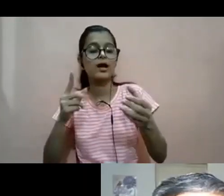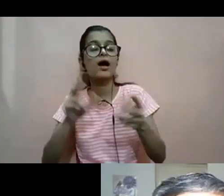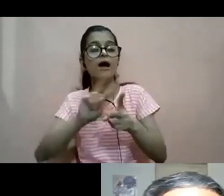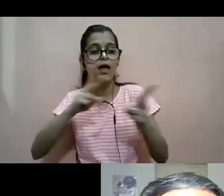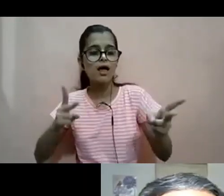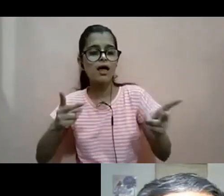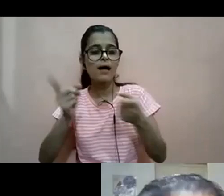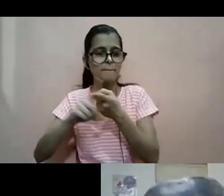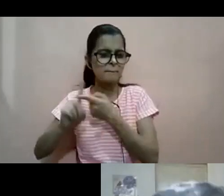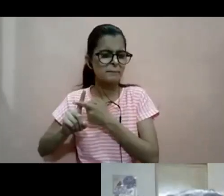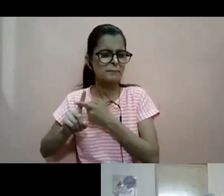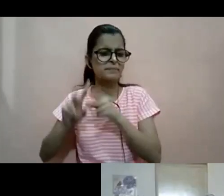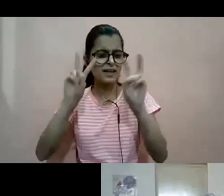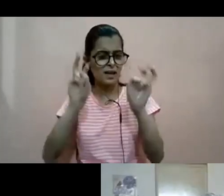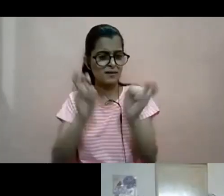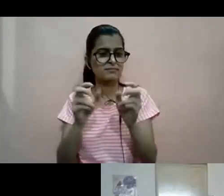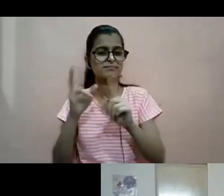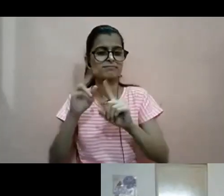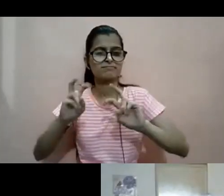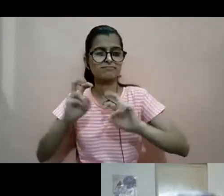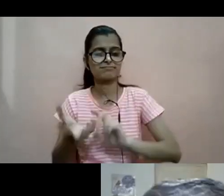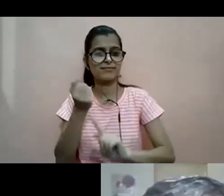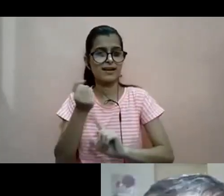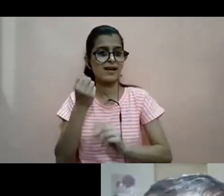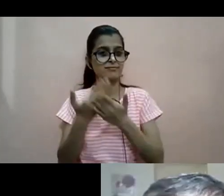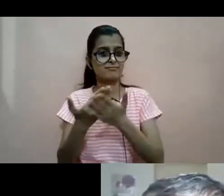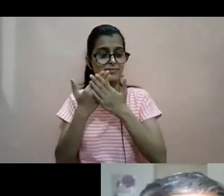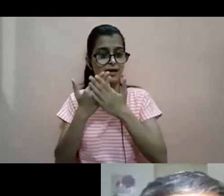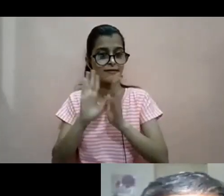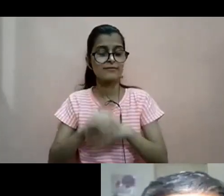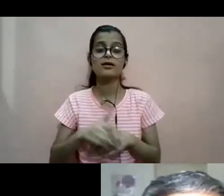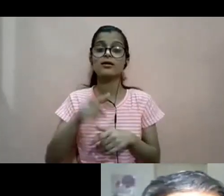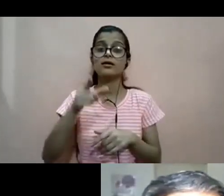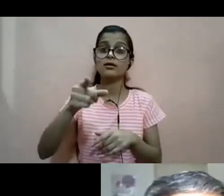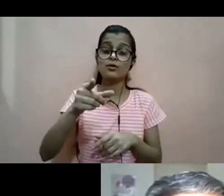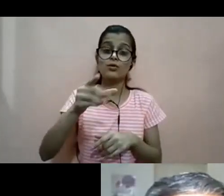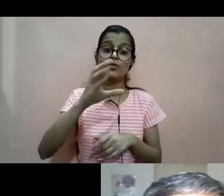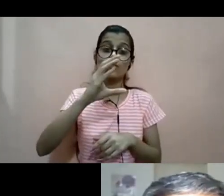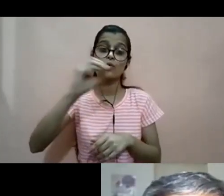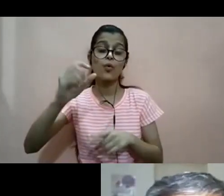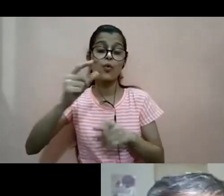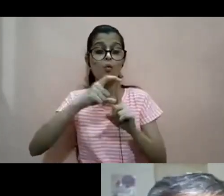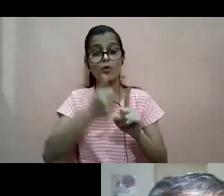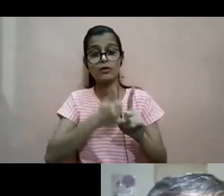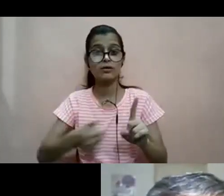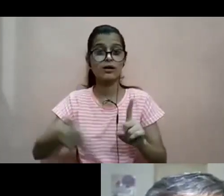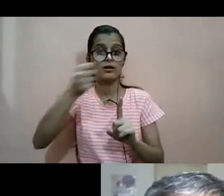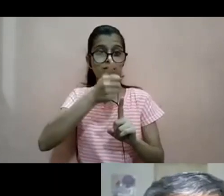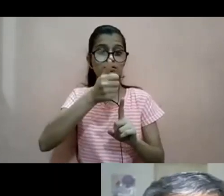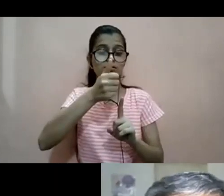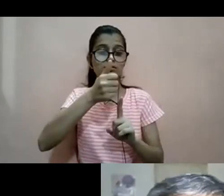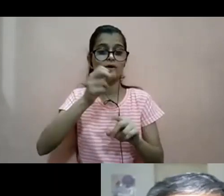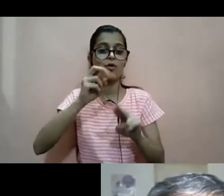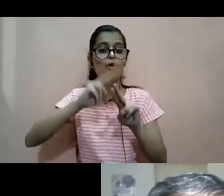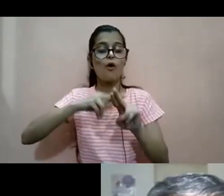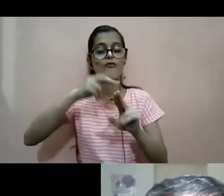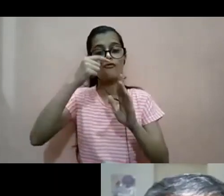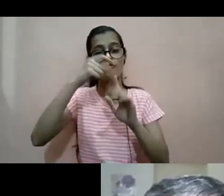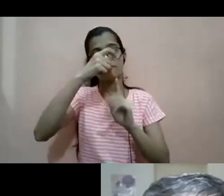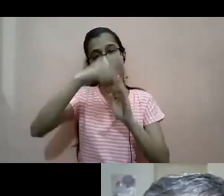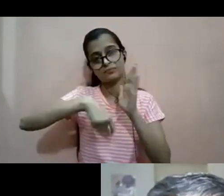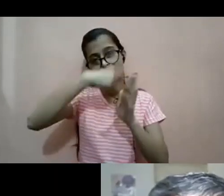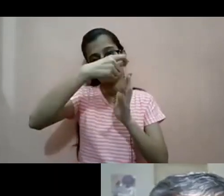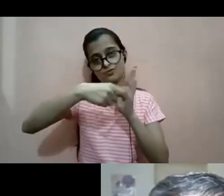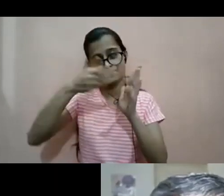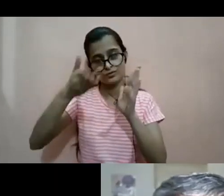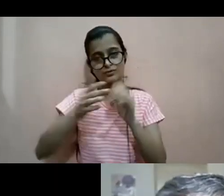He also is a co-director of a very interesting project, iHuman, which looks at what it means to be